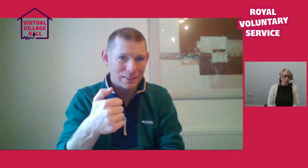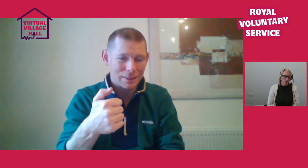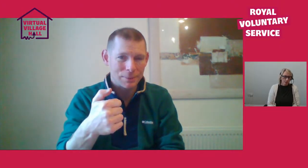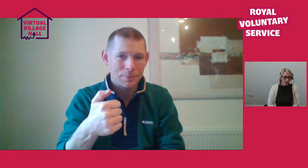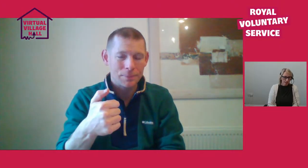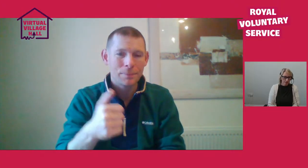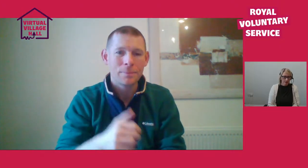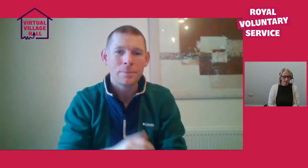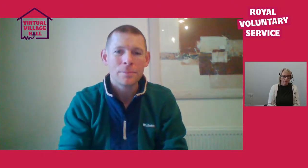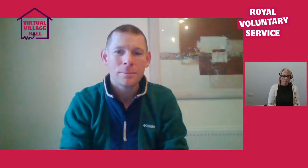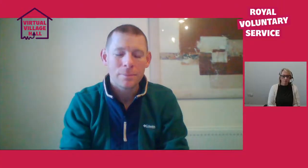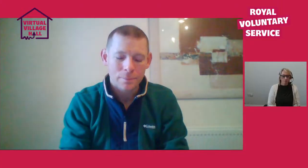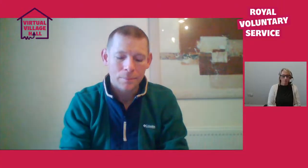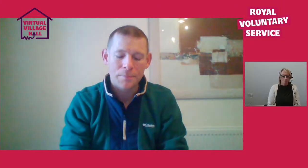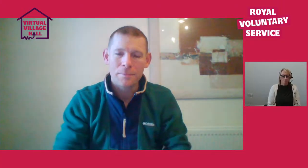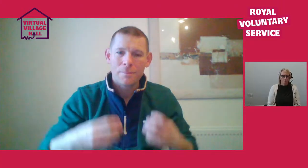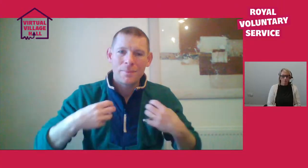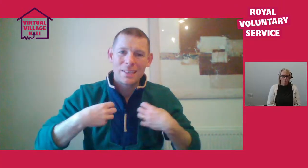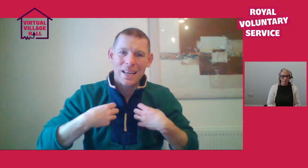Number 6.